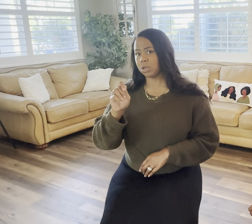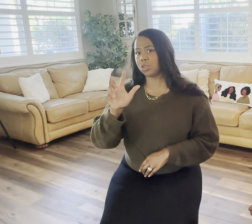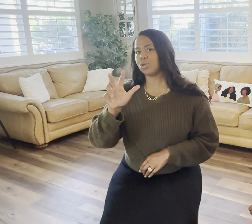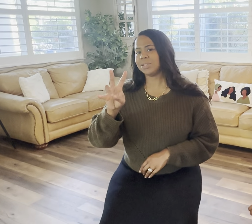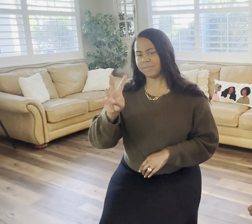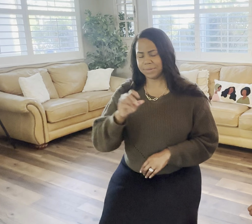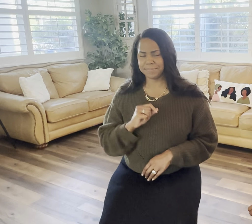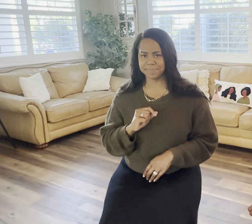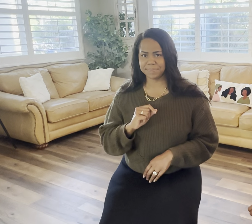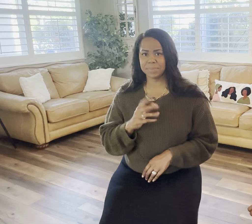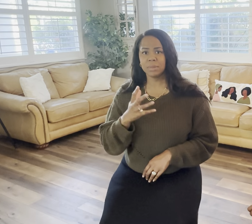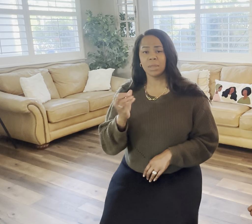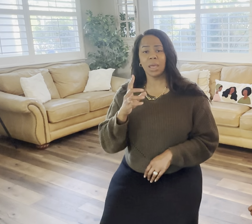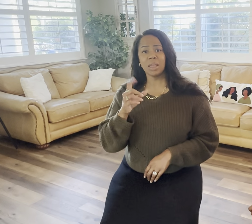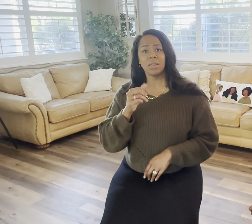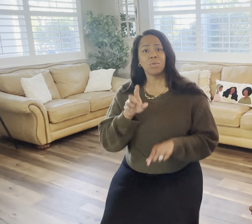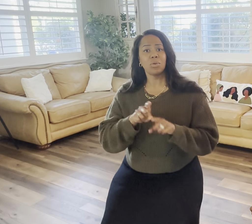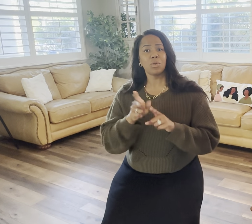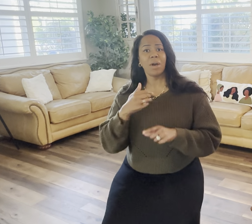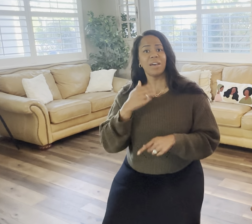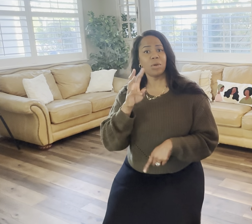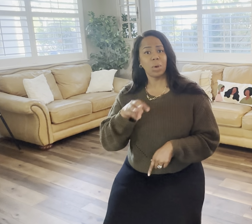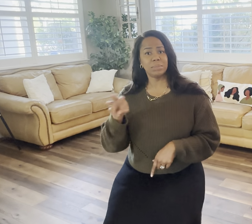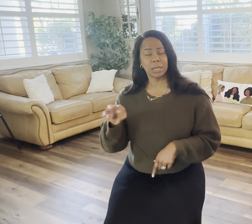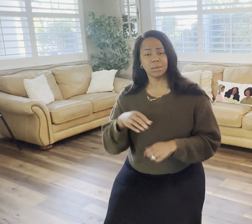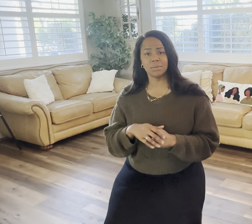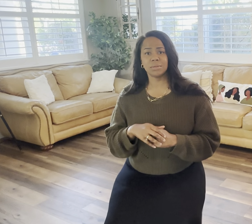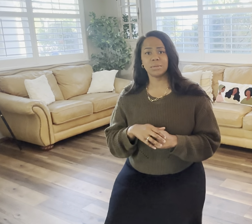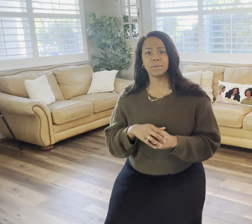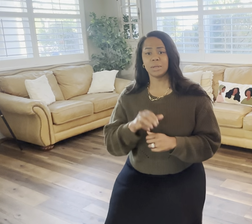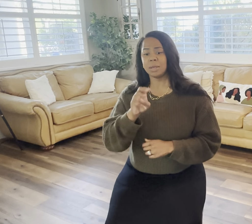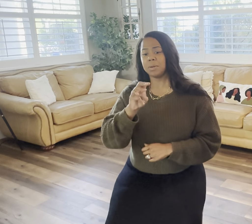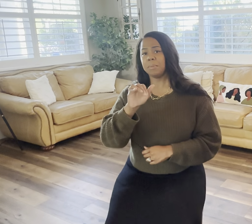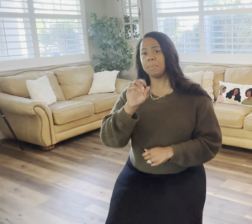916-706-2337, and there's a website. It is